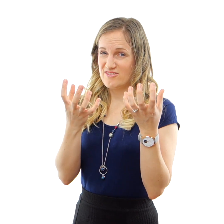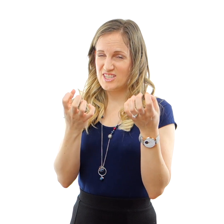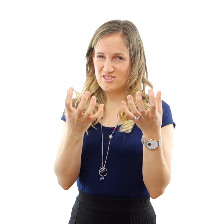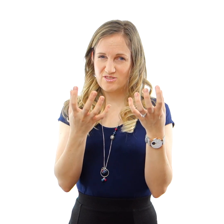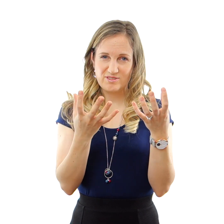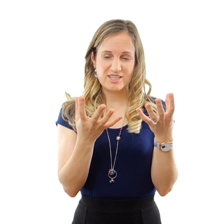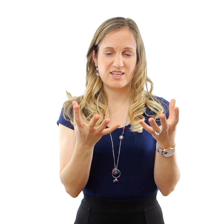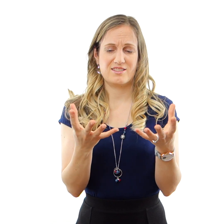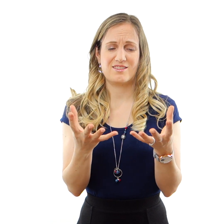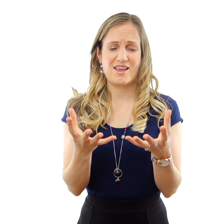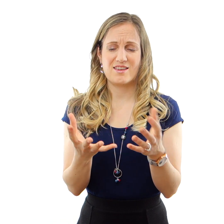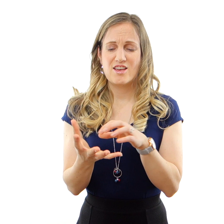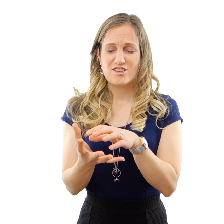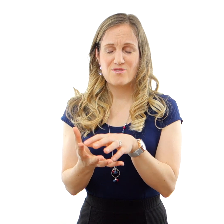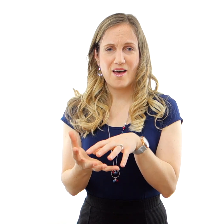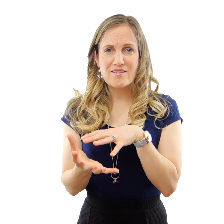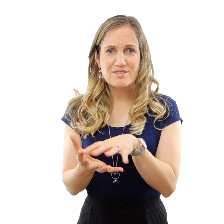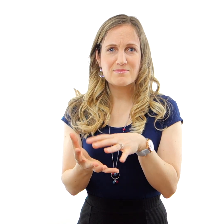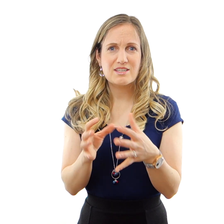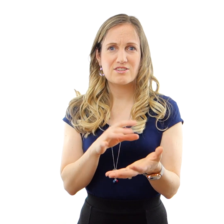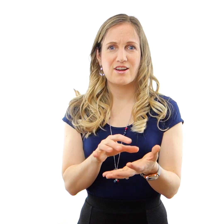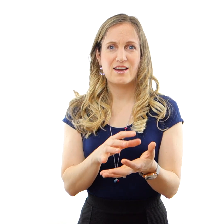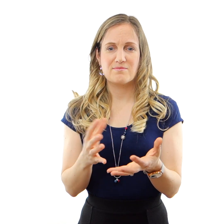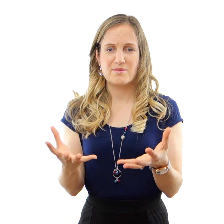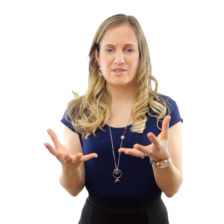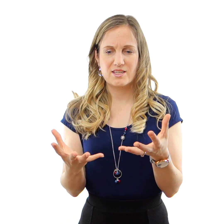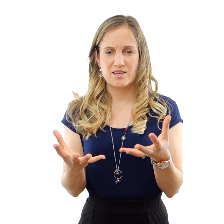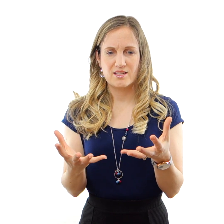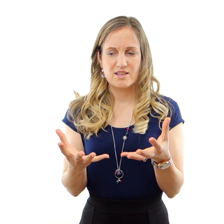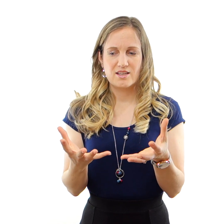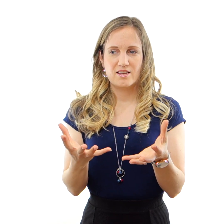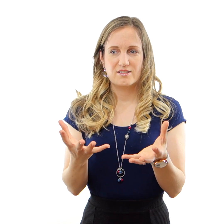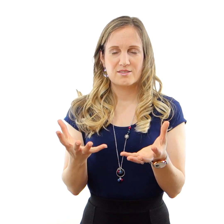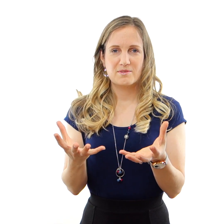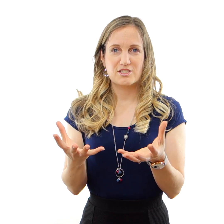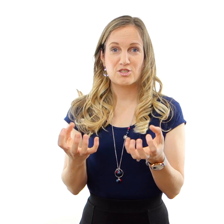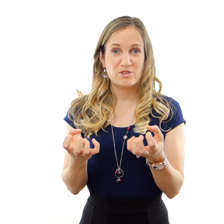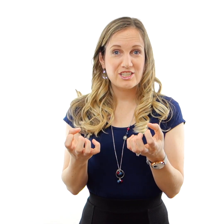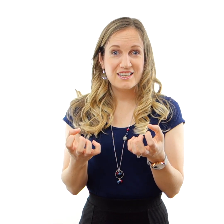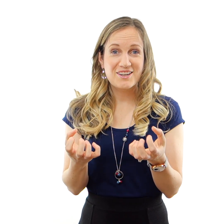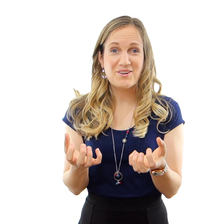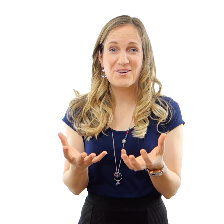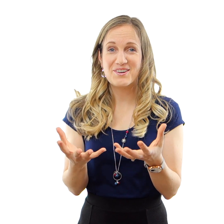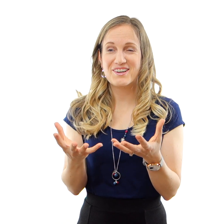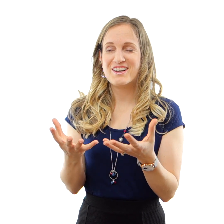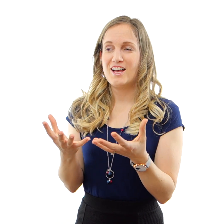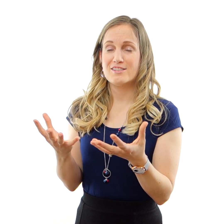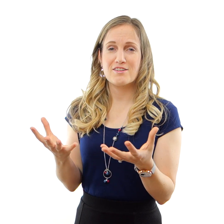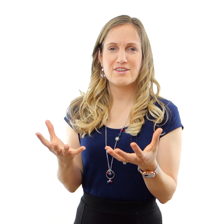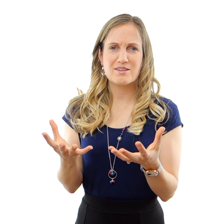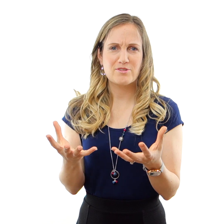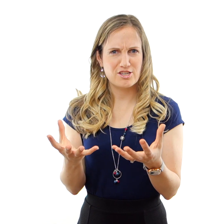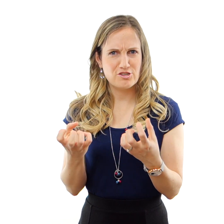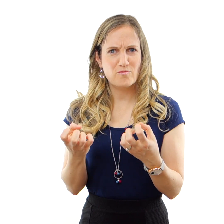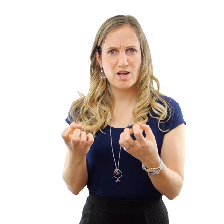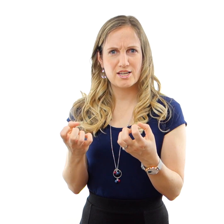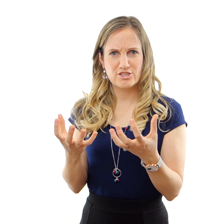fingers are really it. It's like you have something in your hand, maybe like something squishy or a stuffed animal, and you want it. You're going